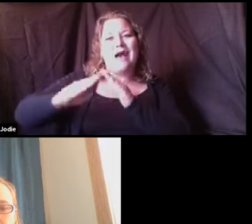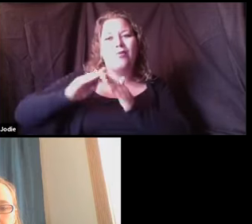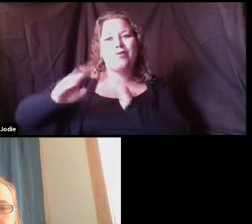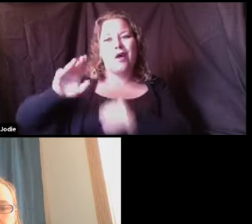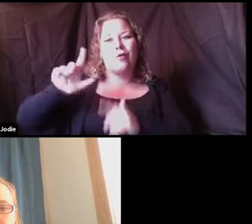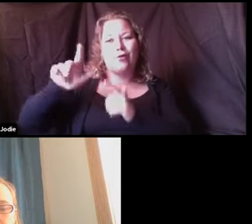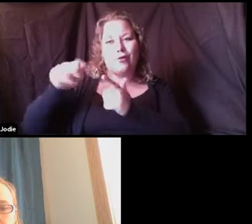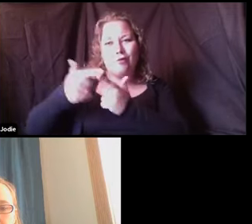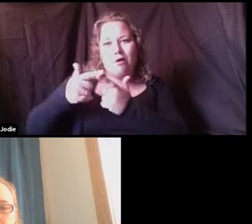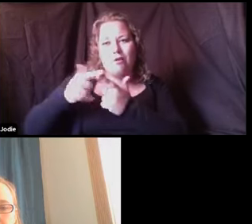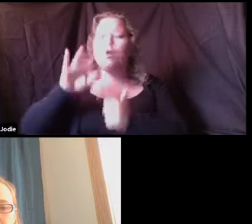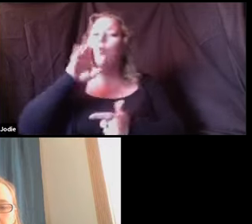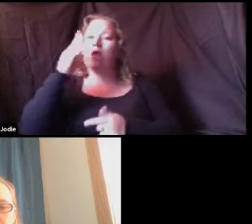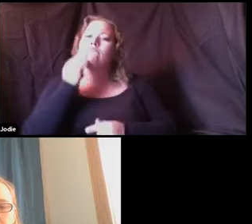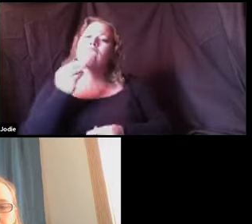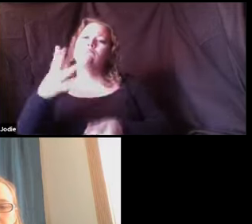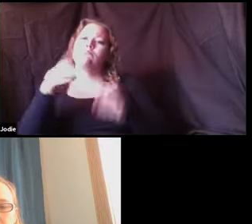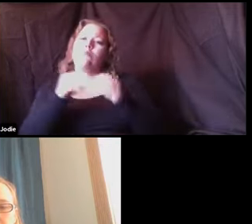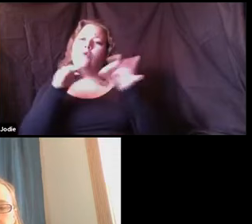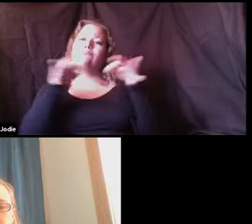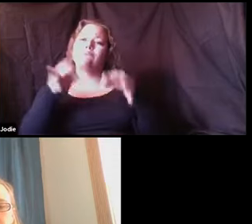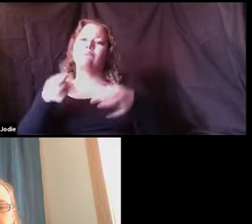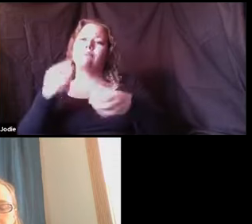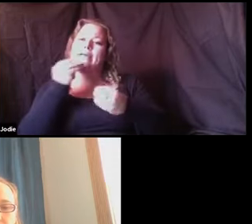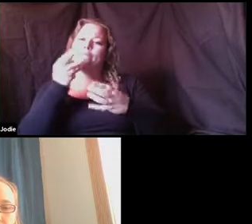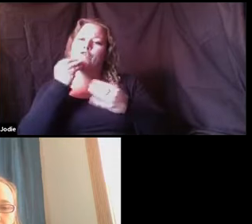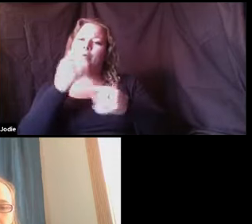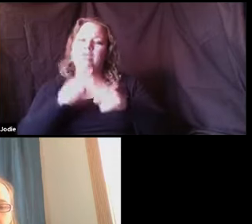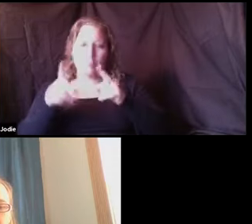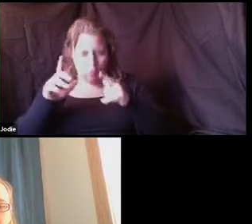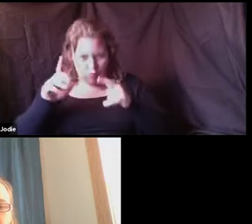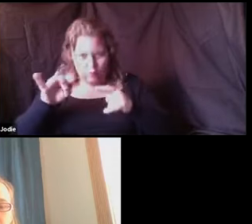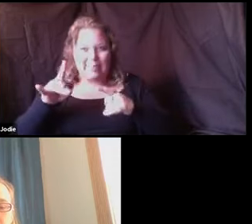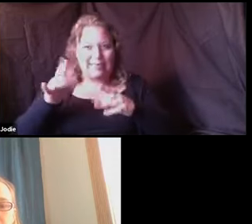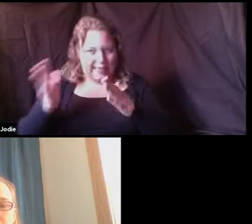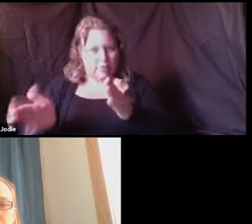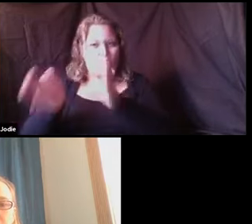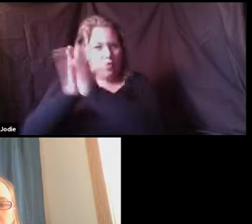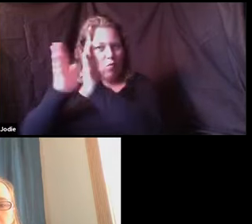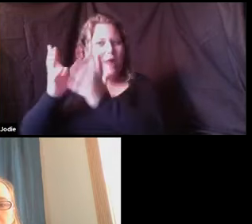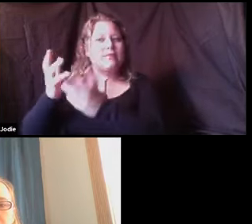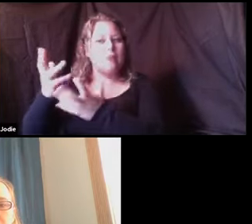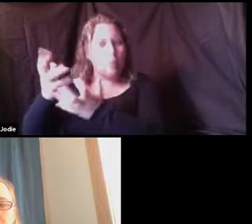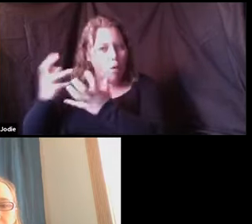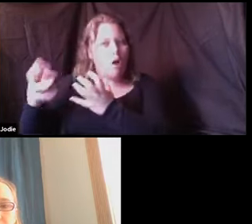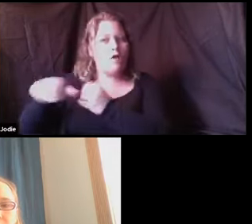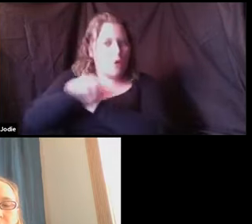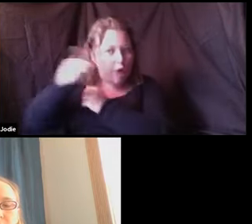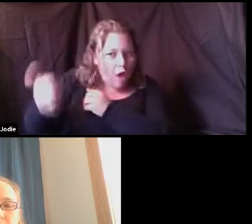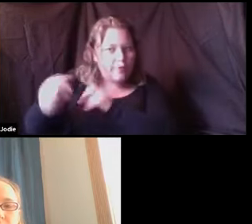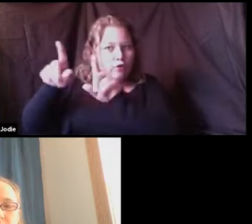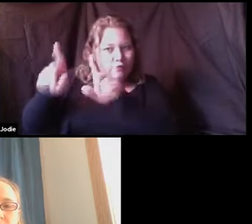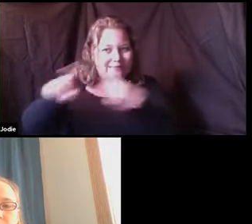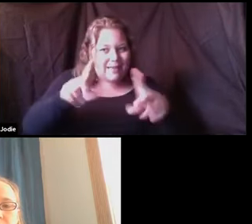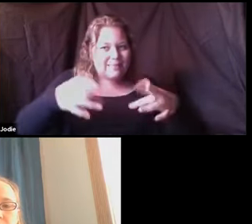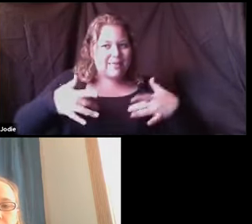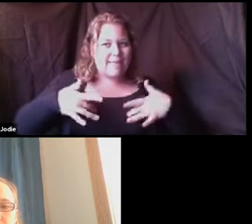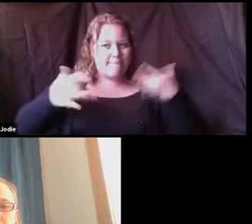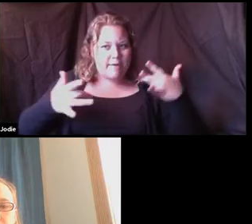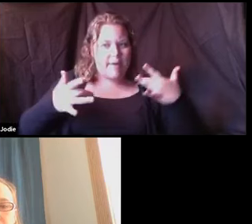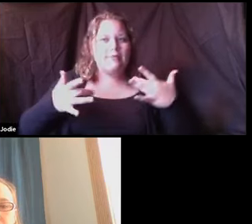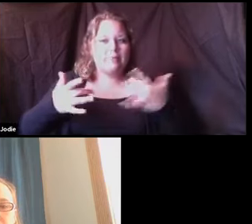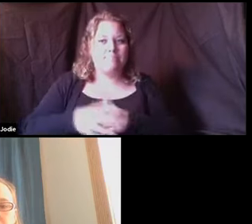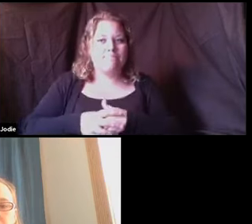coming about that, but I wanted you to know that we have requested in our planning another testing event. That is an